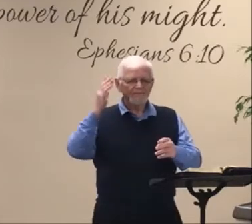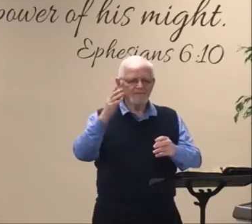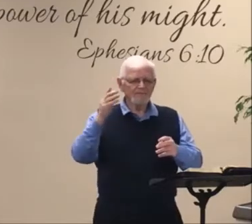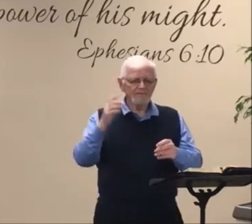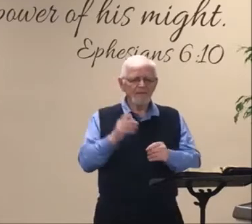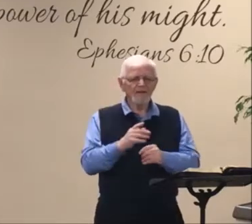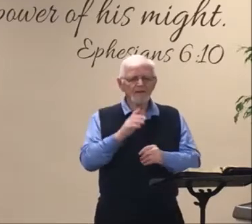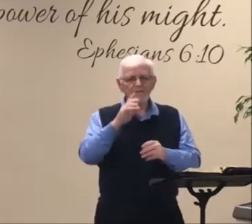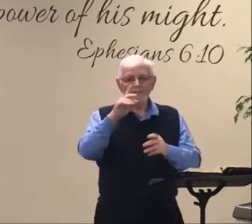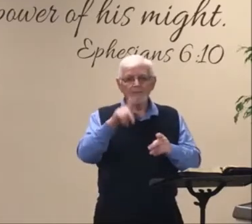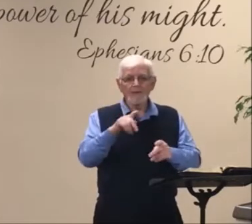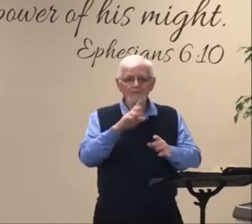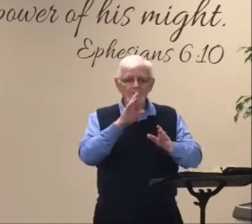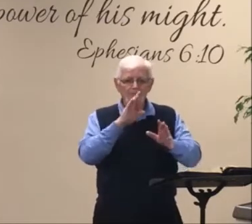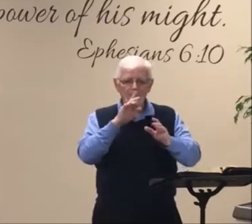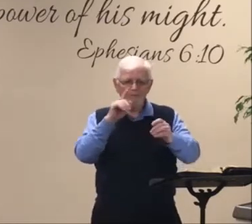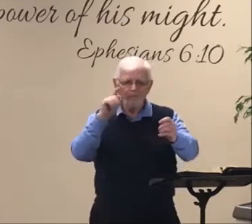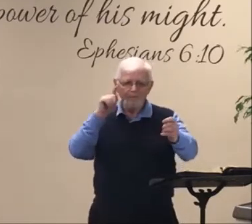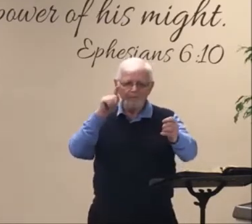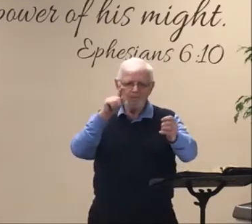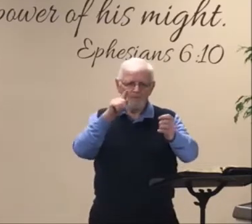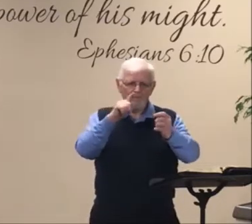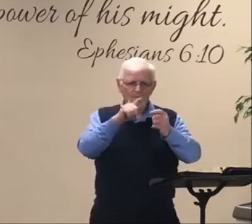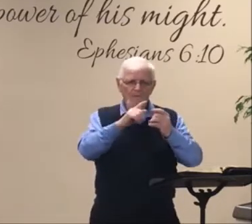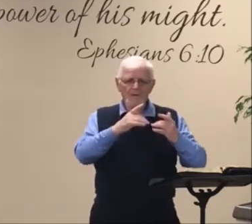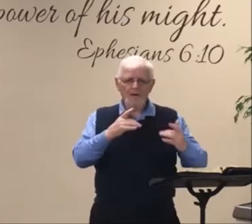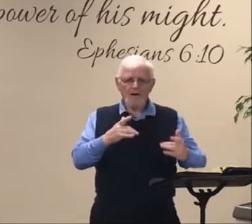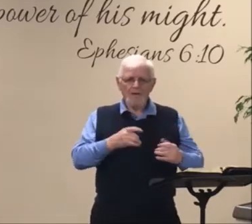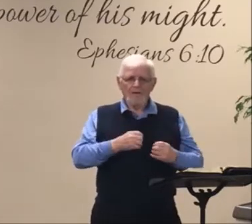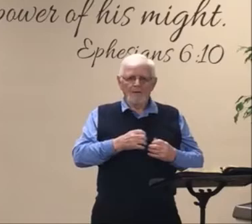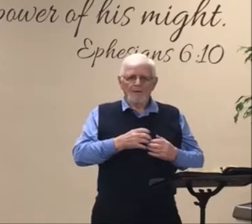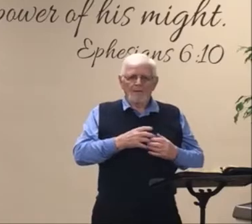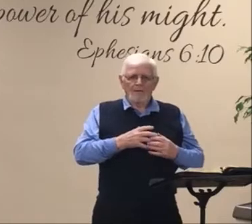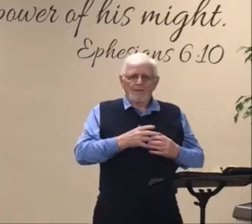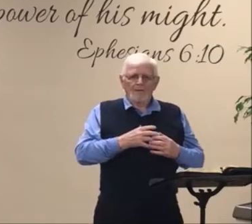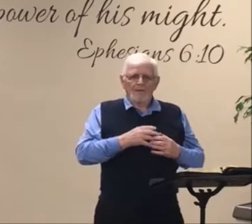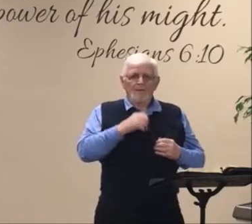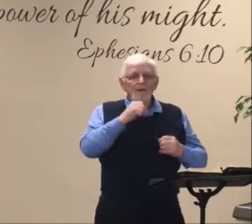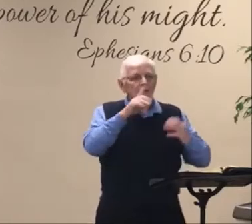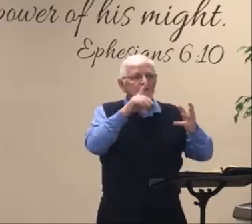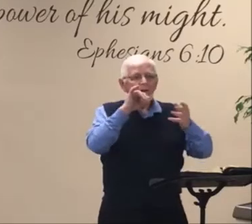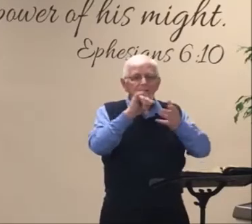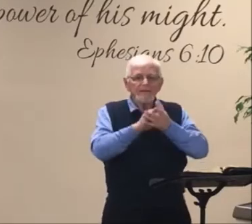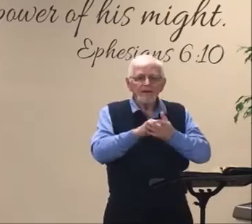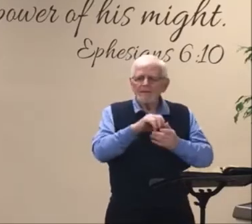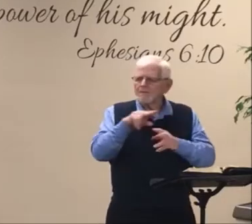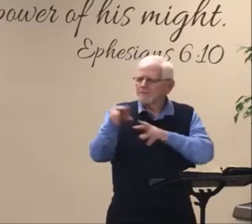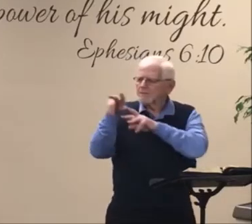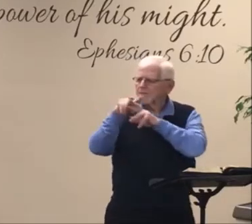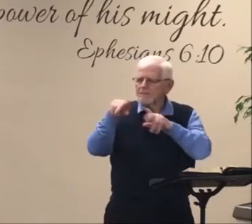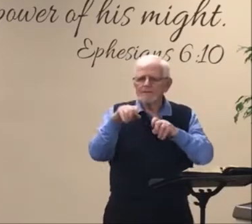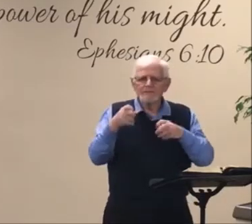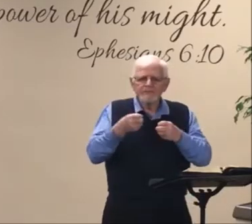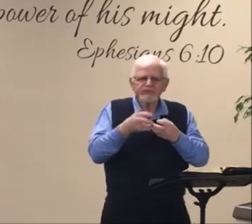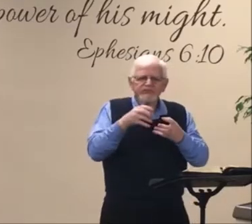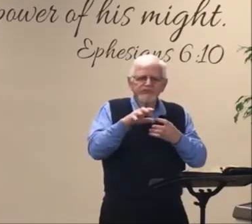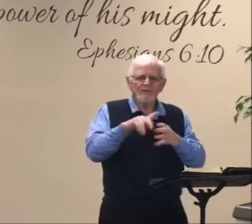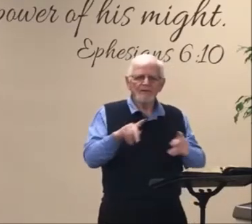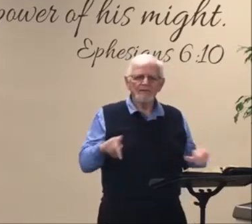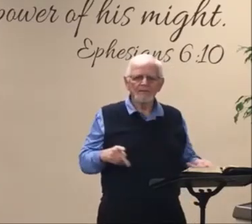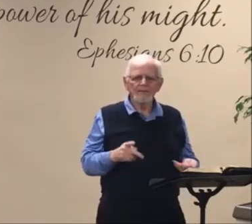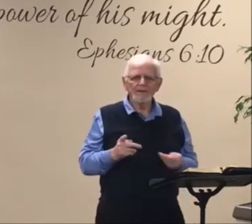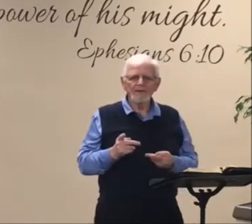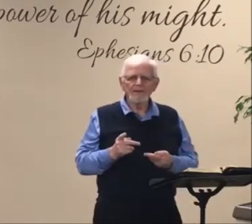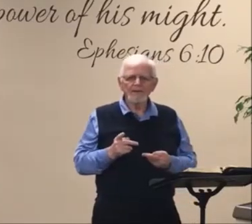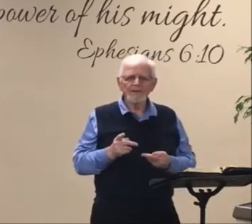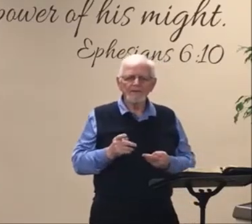heart. And you say, man, I wouldn't have expected it, just looking around this crummy little place,